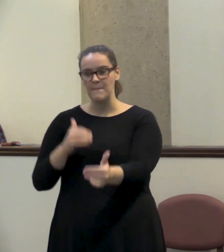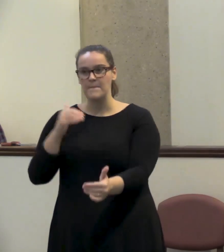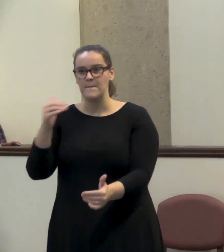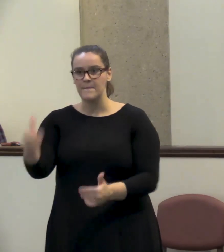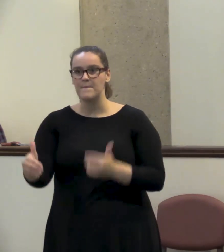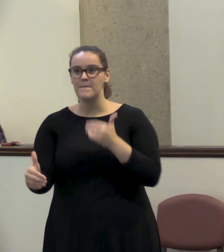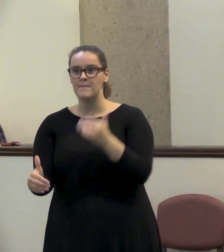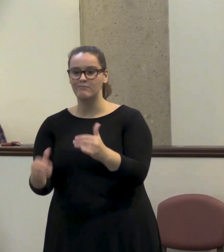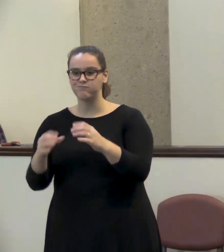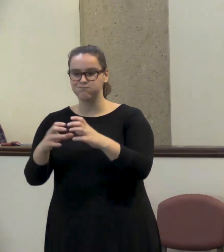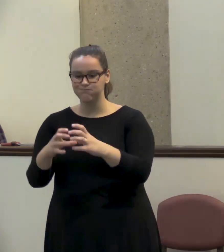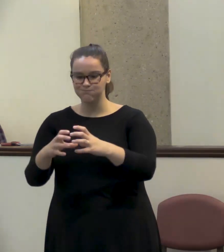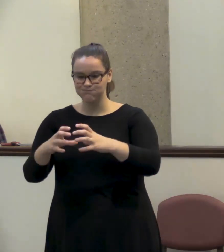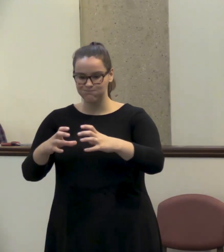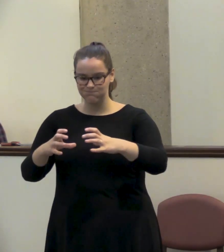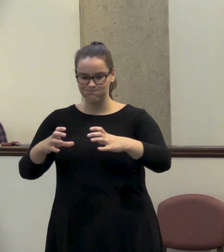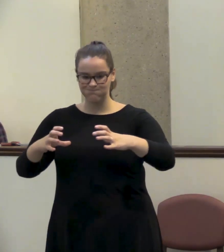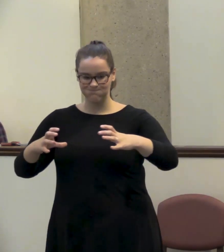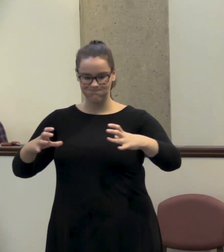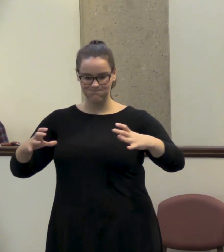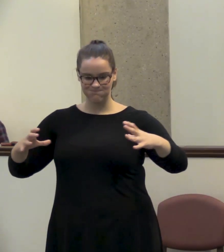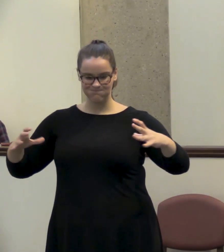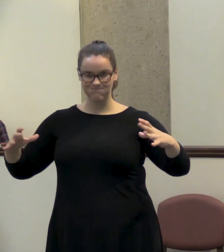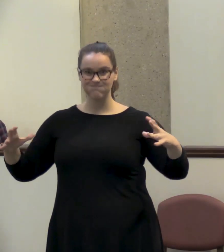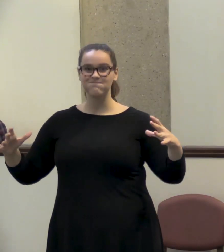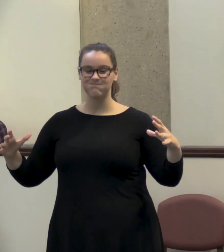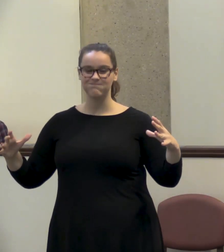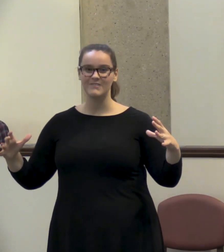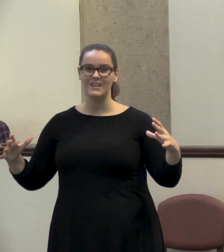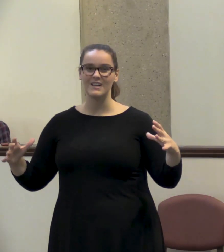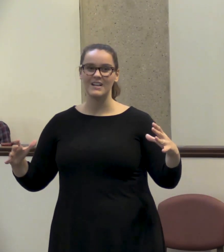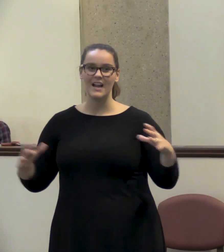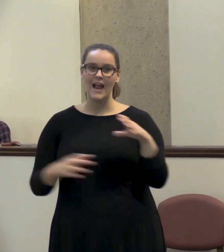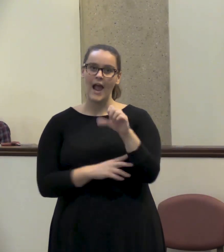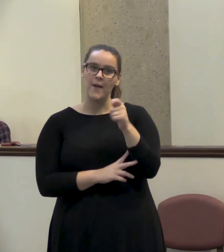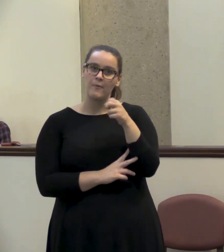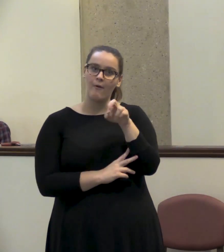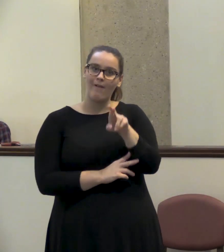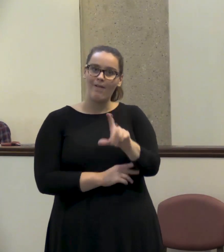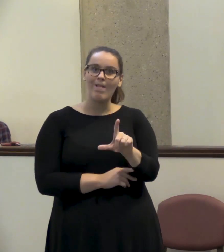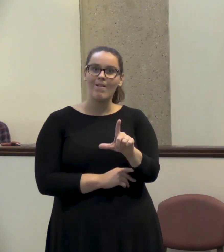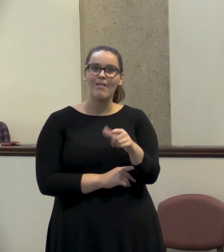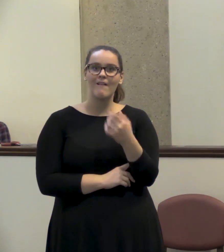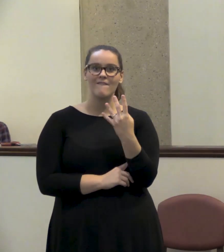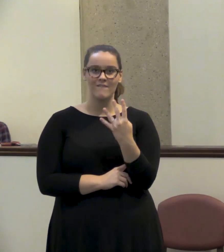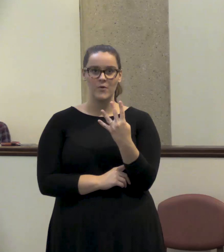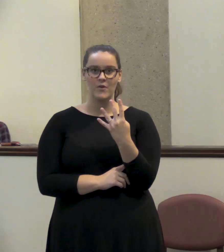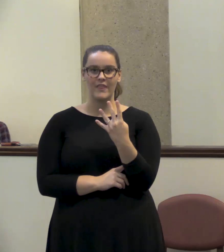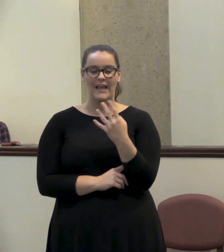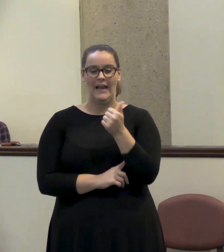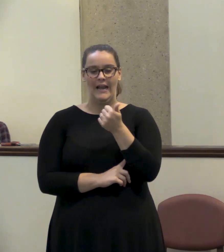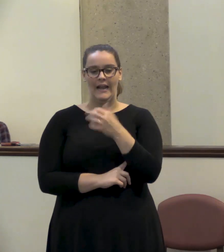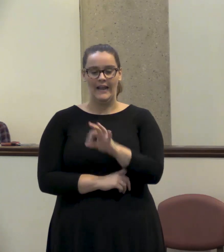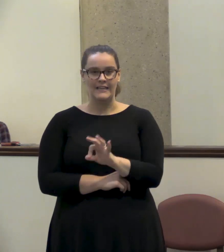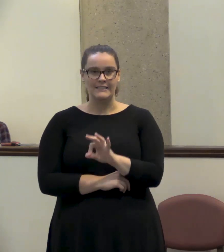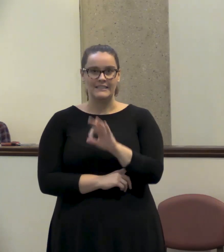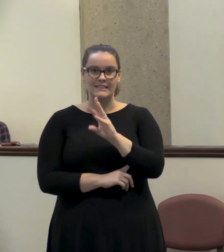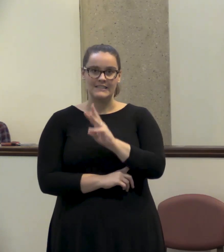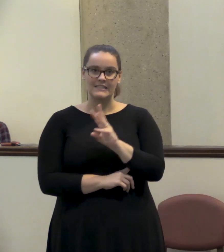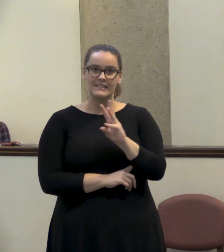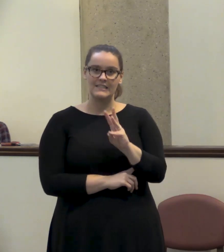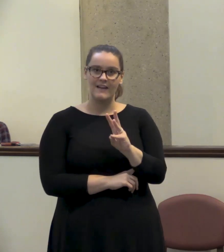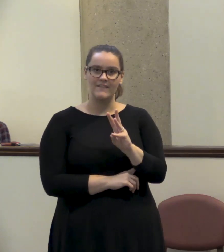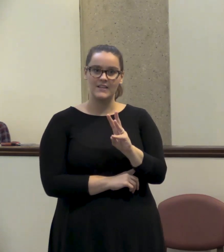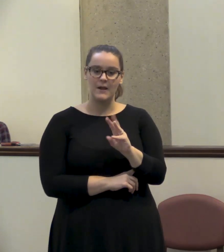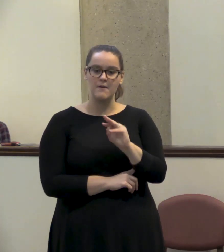choir more and more. On April 4th, 1967, a day before his assassination, Dr.